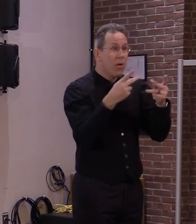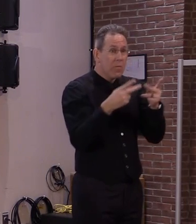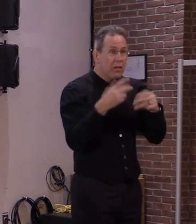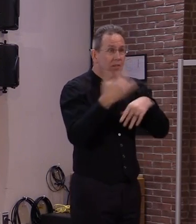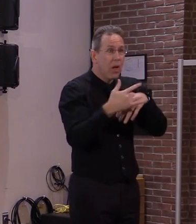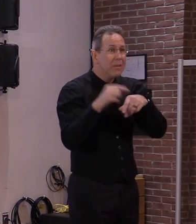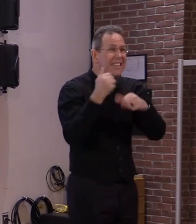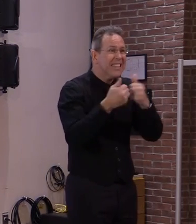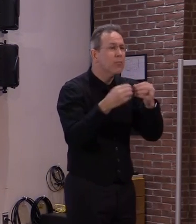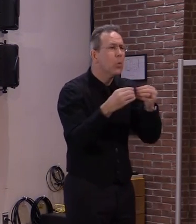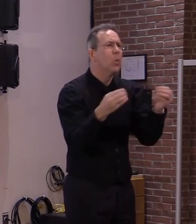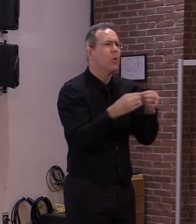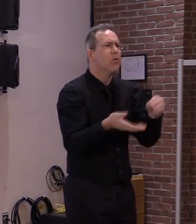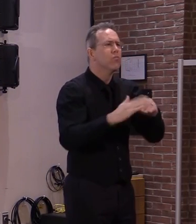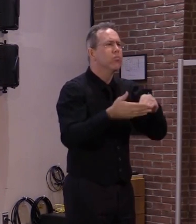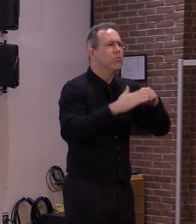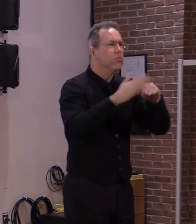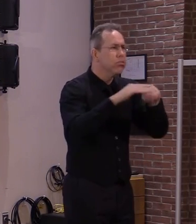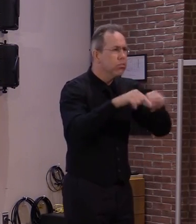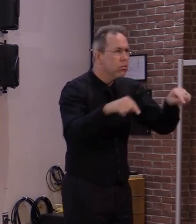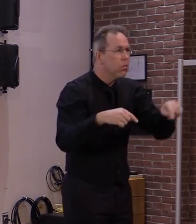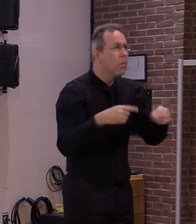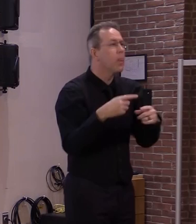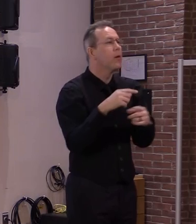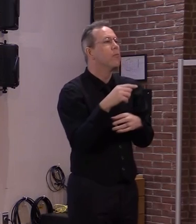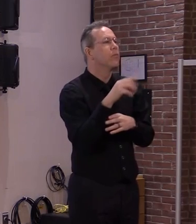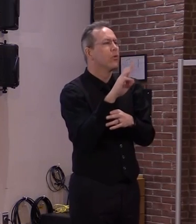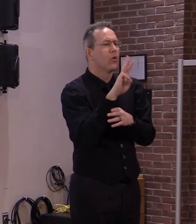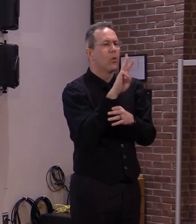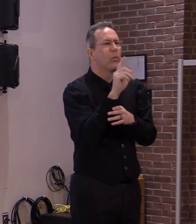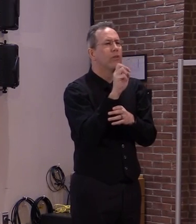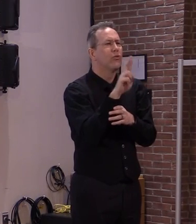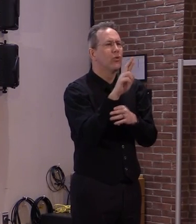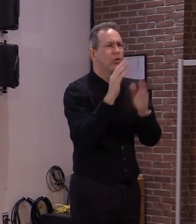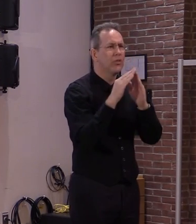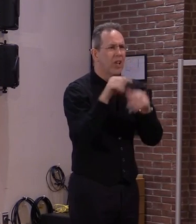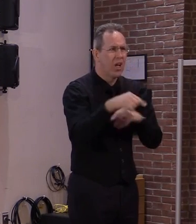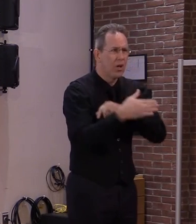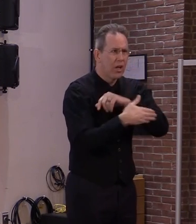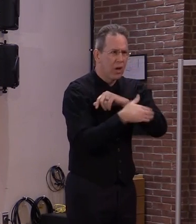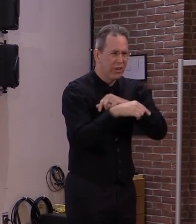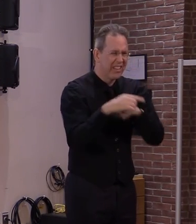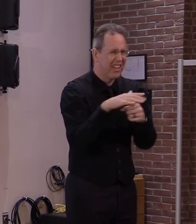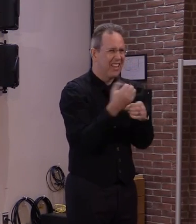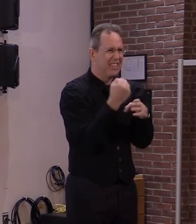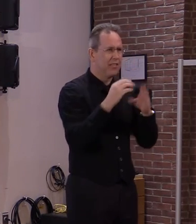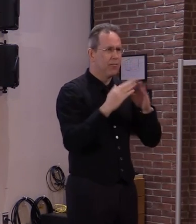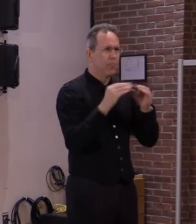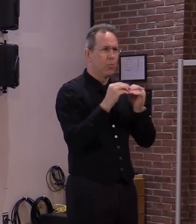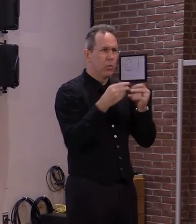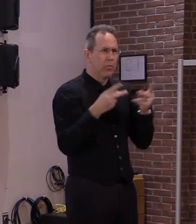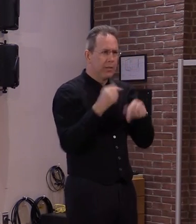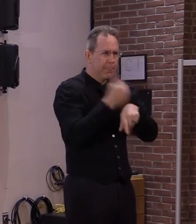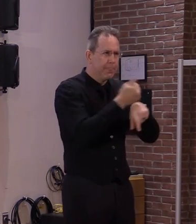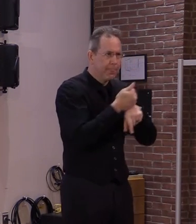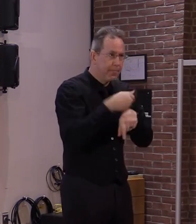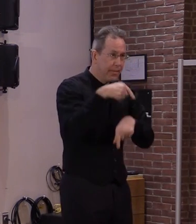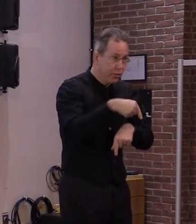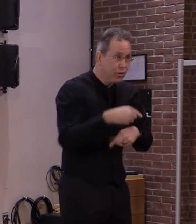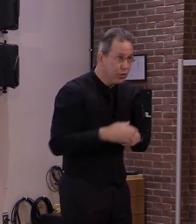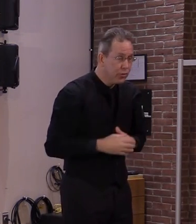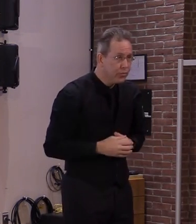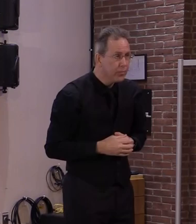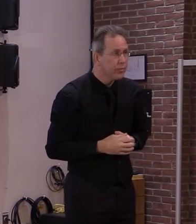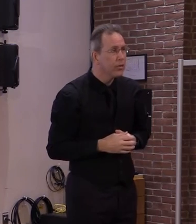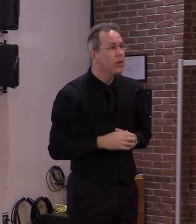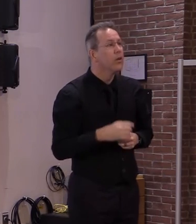March, we are redeploying a small contingent of Vermont National Guard personnel to staff additional clinics where